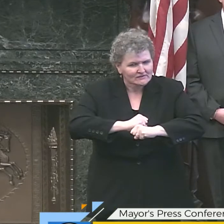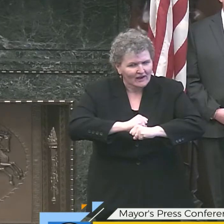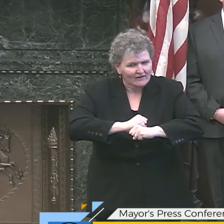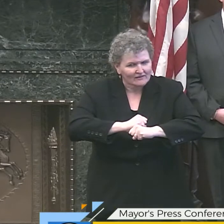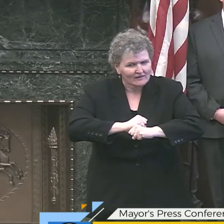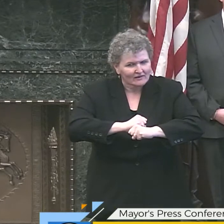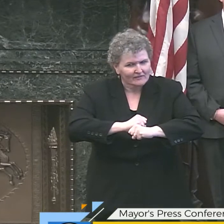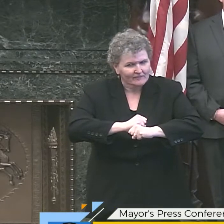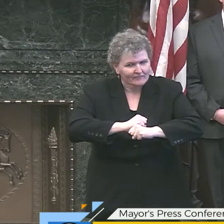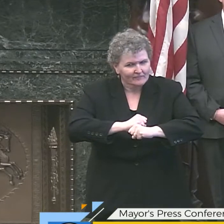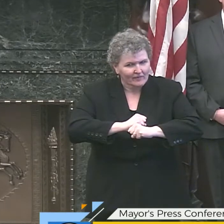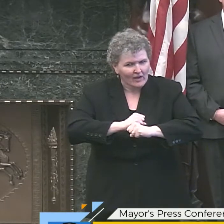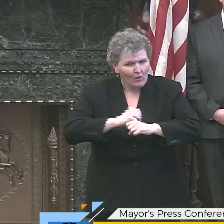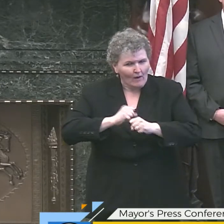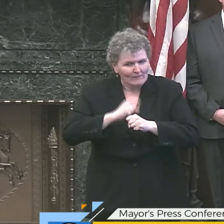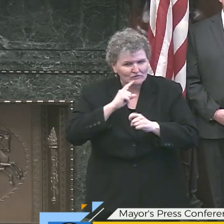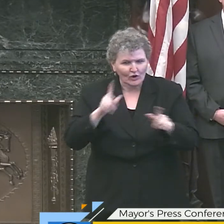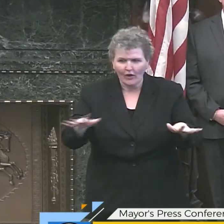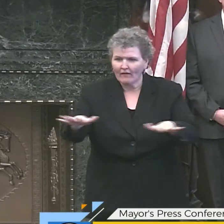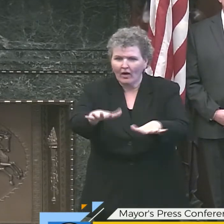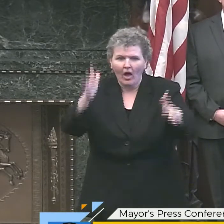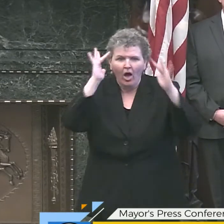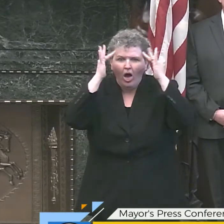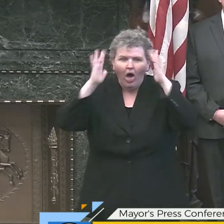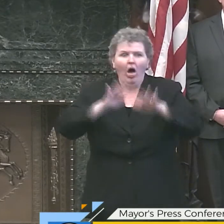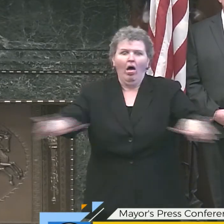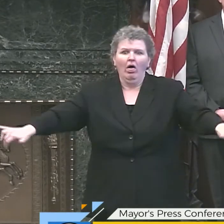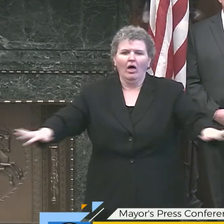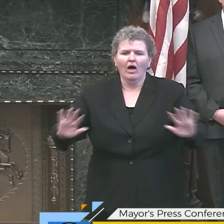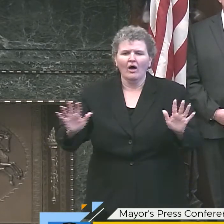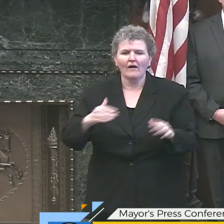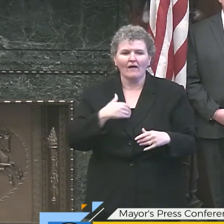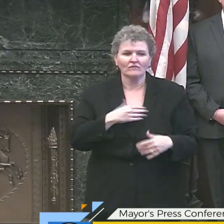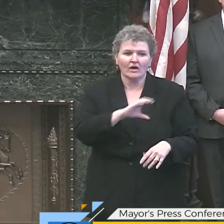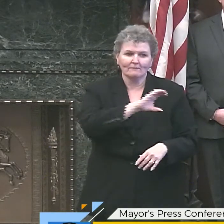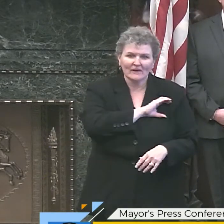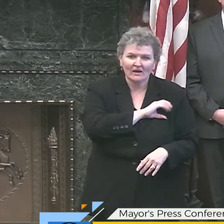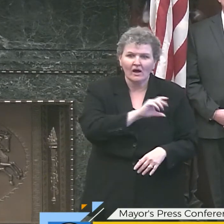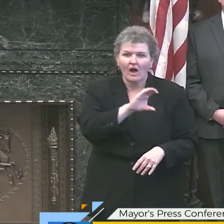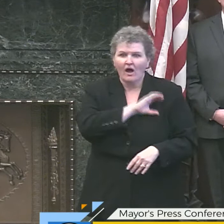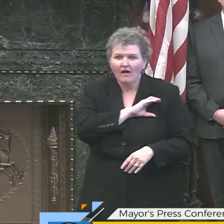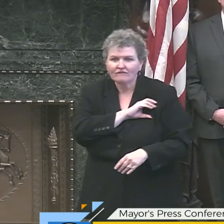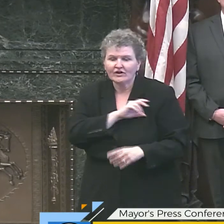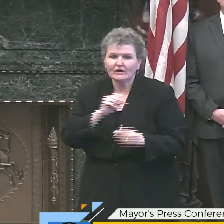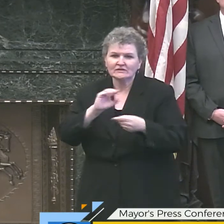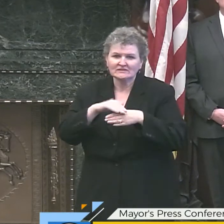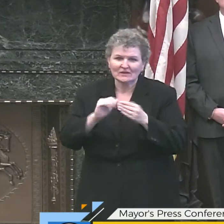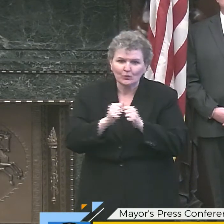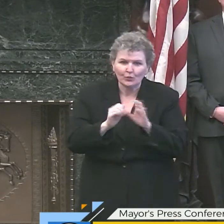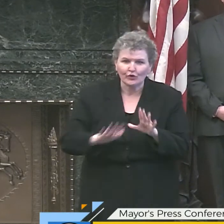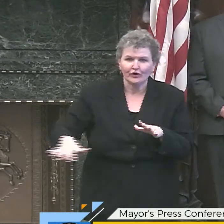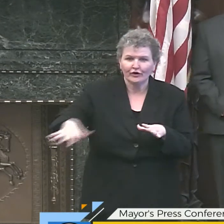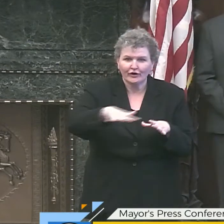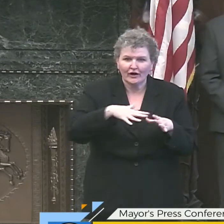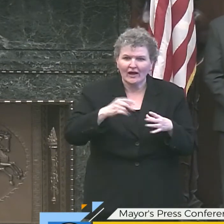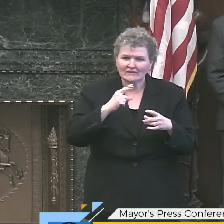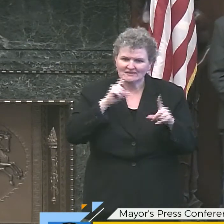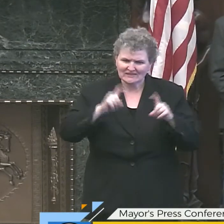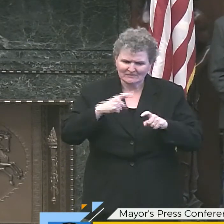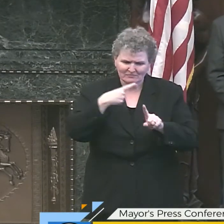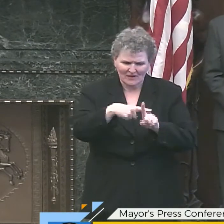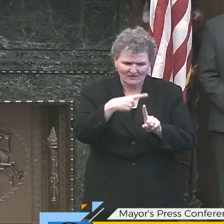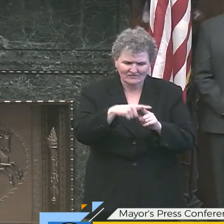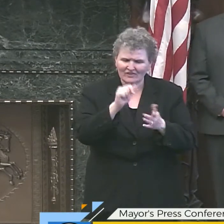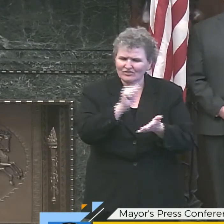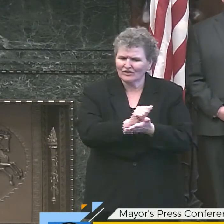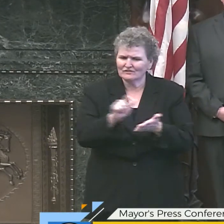create some level of panic by saying, 12 officers or 50 officers or 100 officers have been tested positive. We are